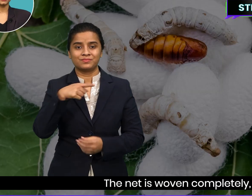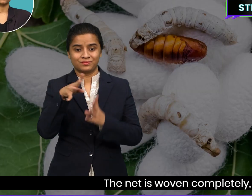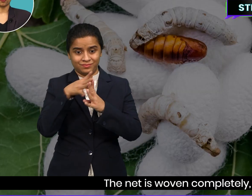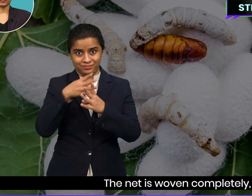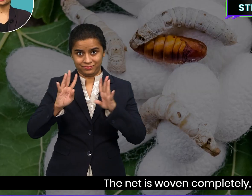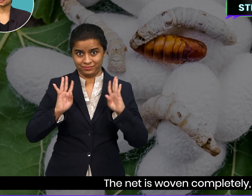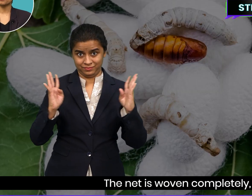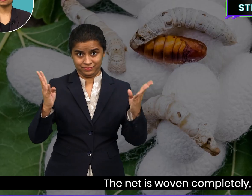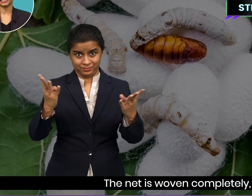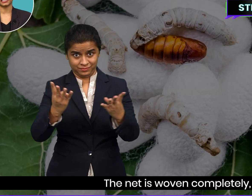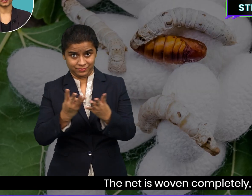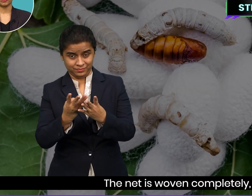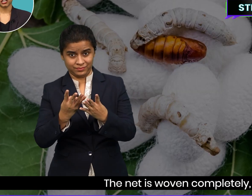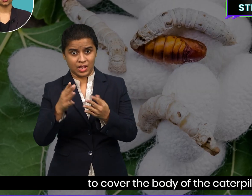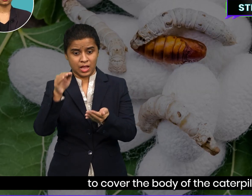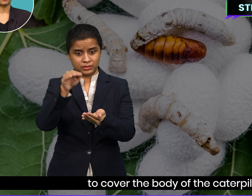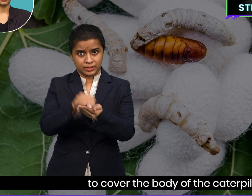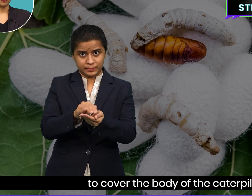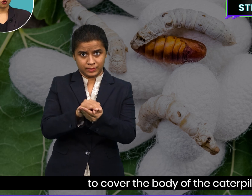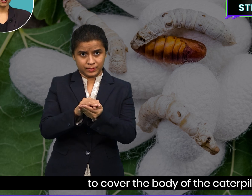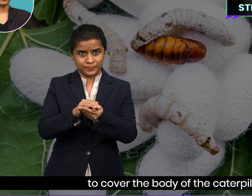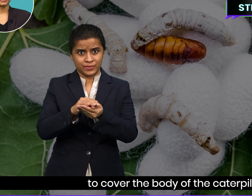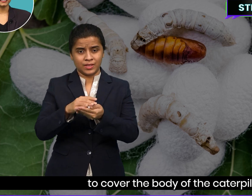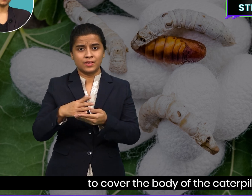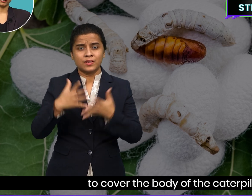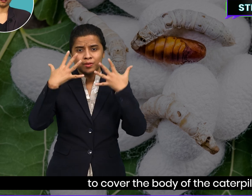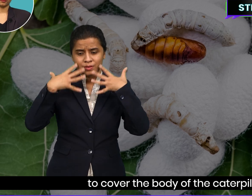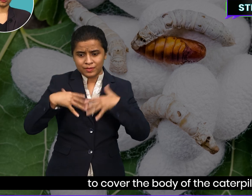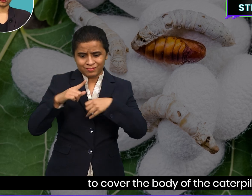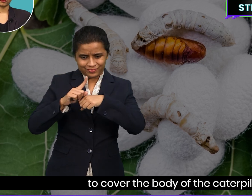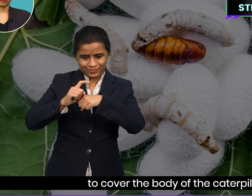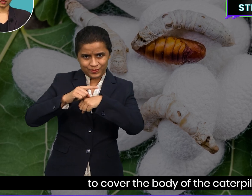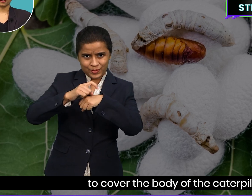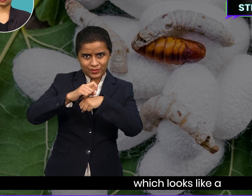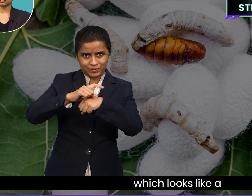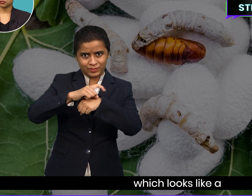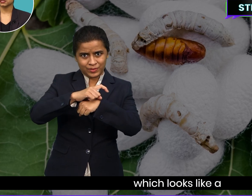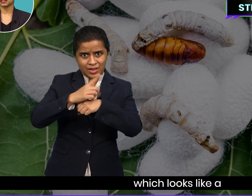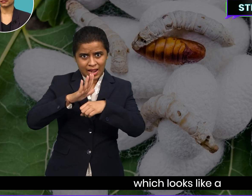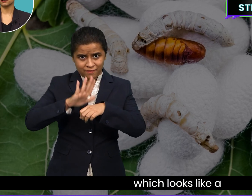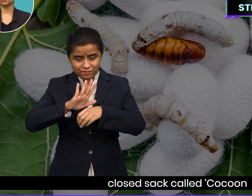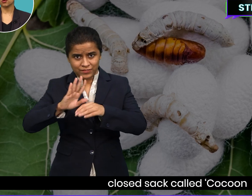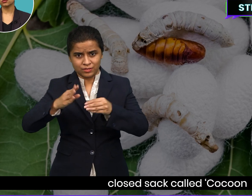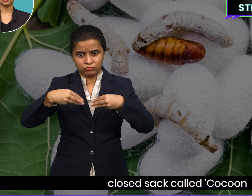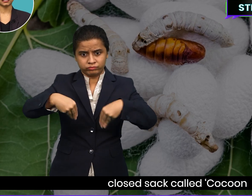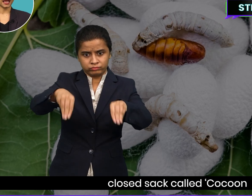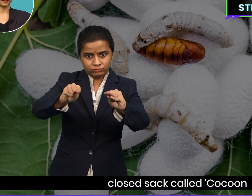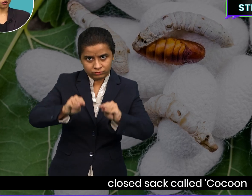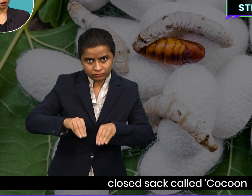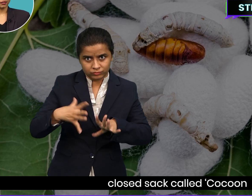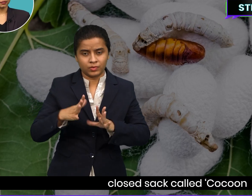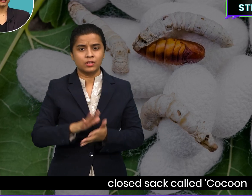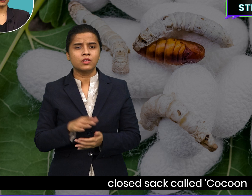The net is woven completely to cover the body of the caterpillar, which looks like a closed